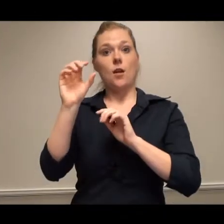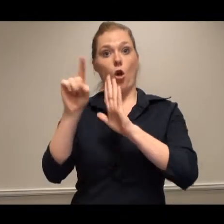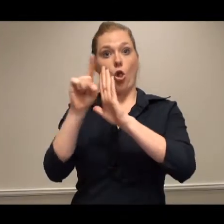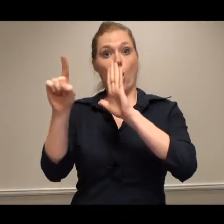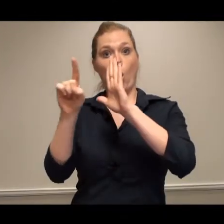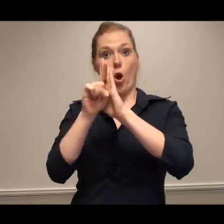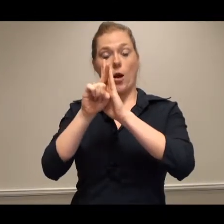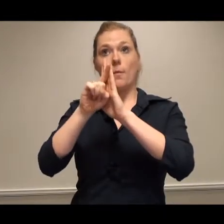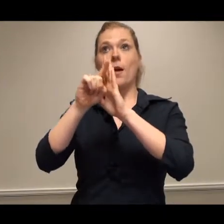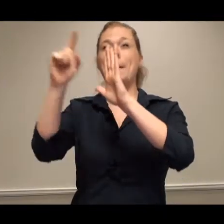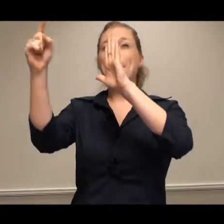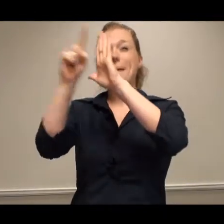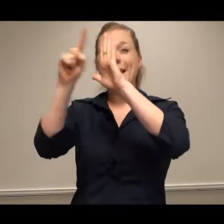a wall outlet,